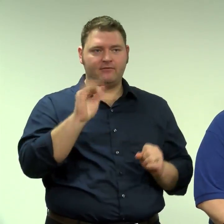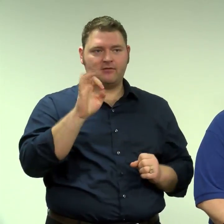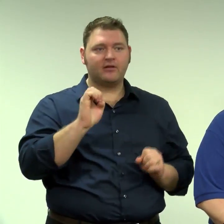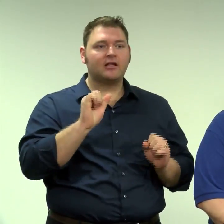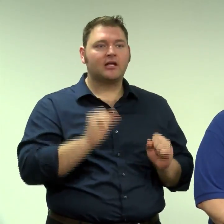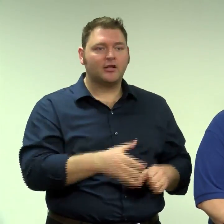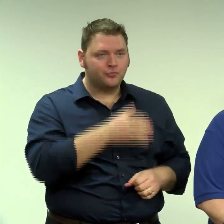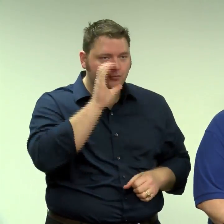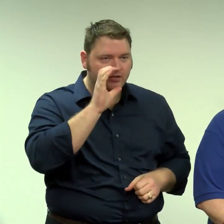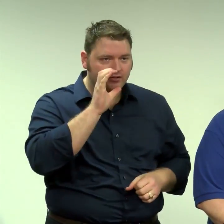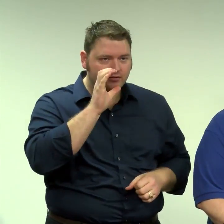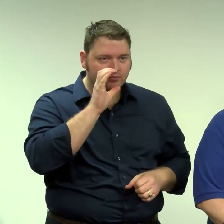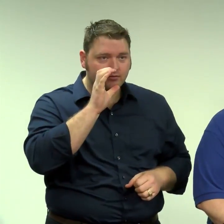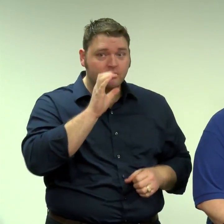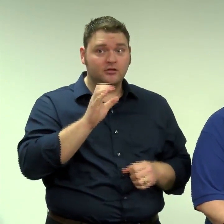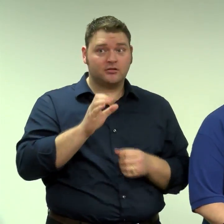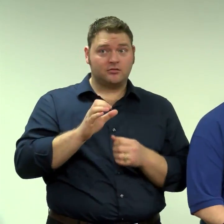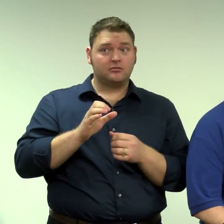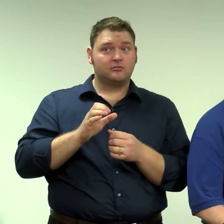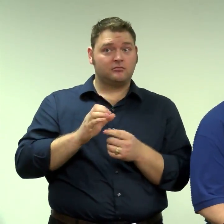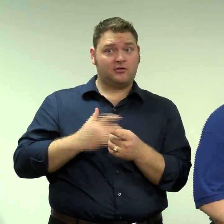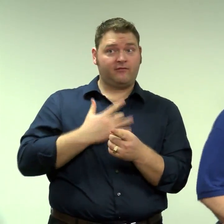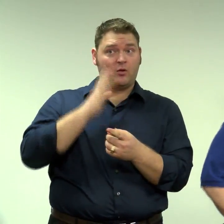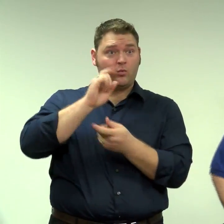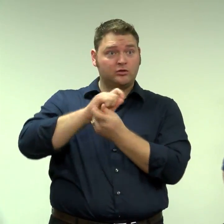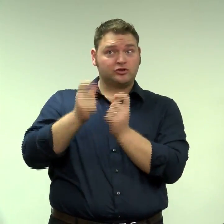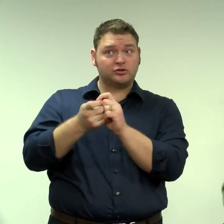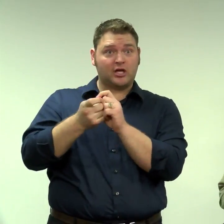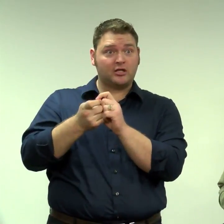any change in that situation.